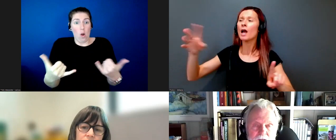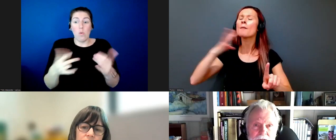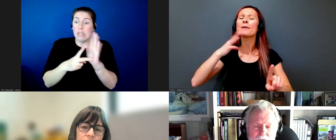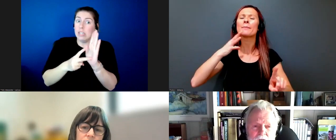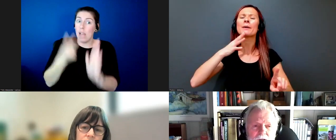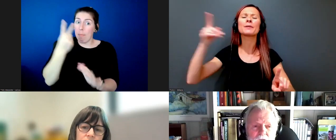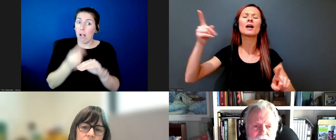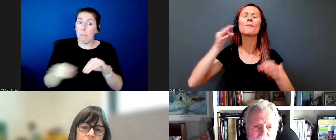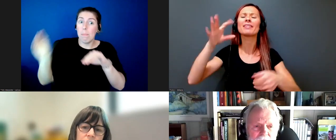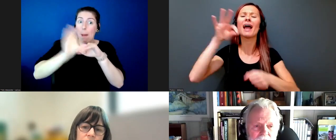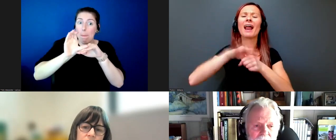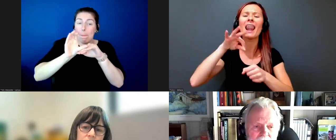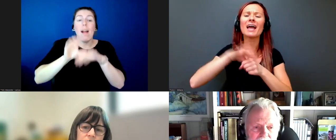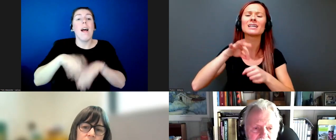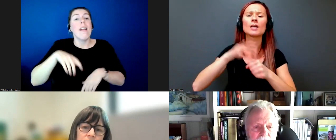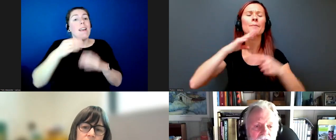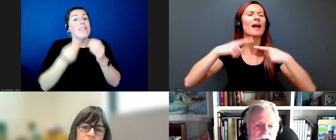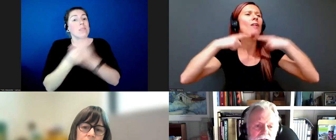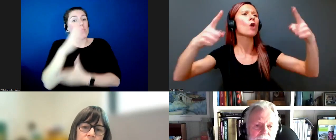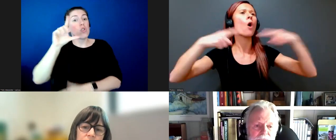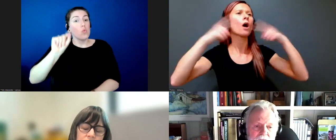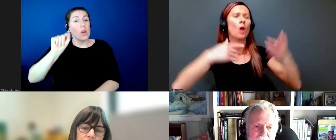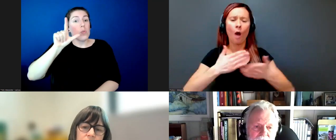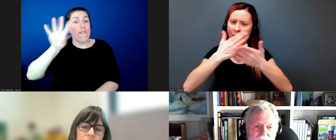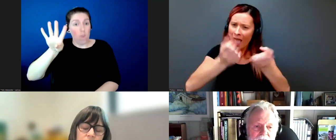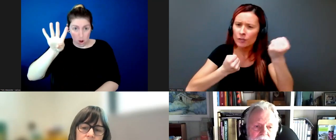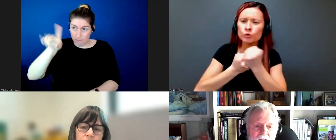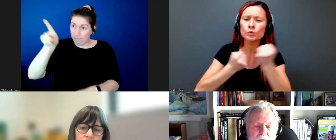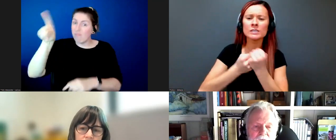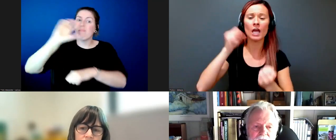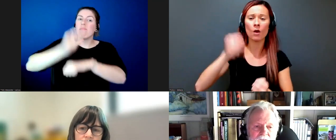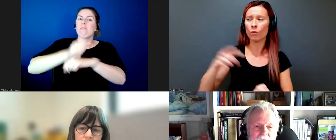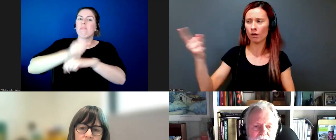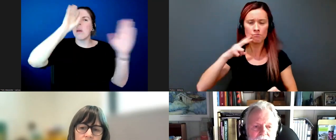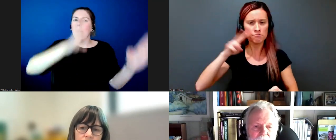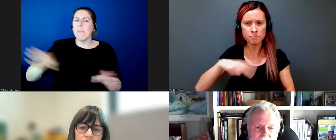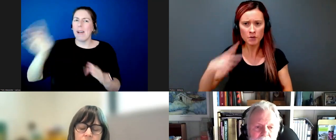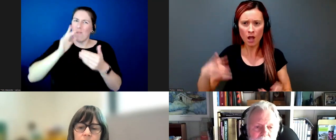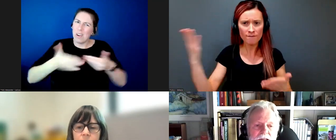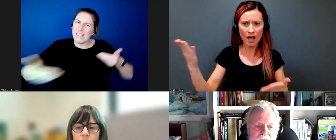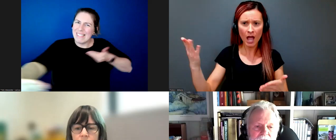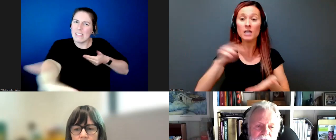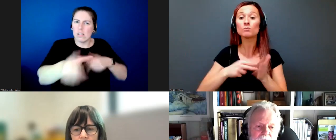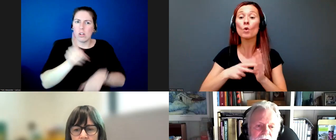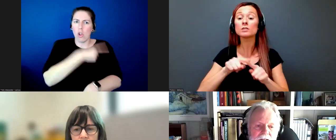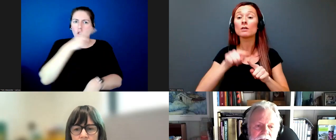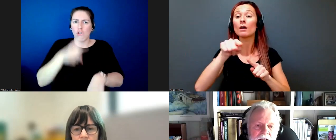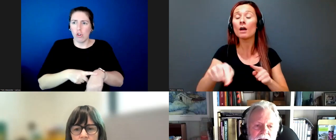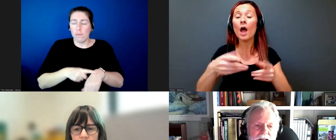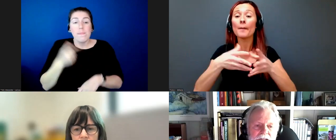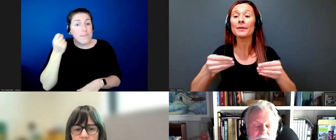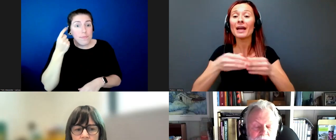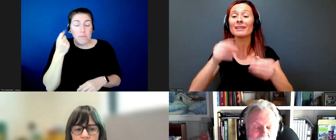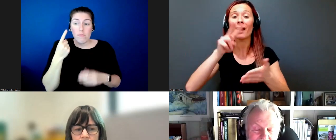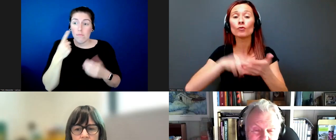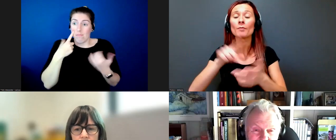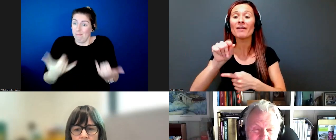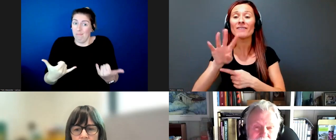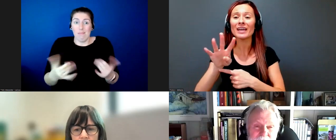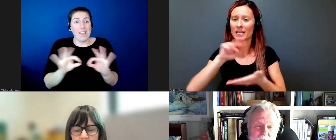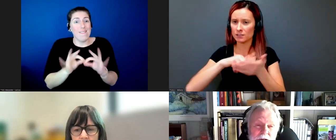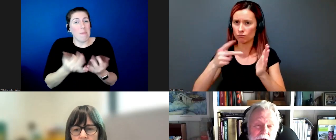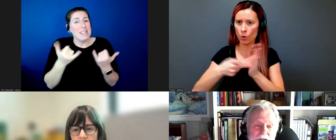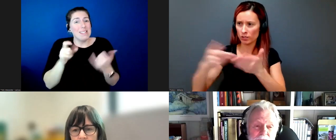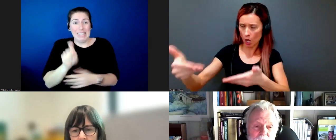spring of 2024, let's see a longer term plan. But in the meantime, families need some recognition